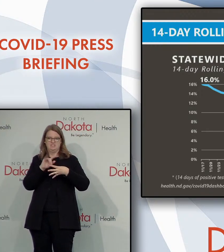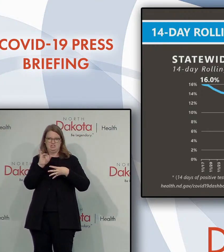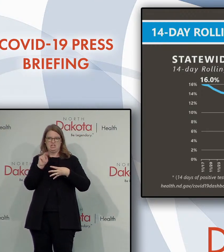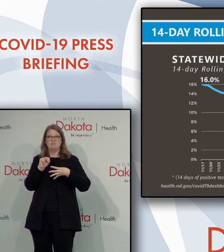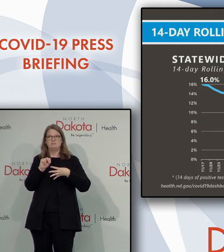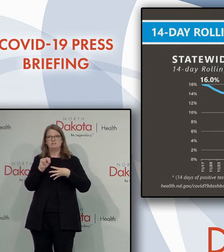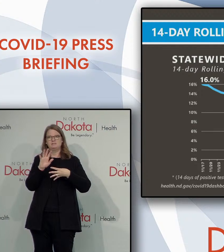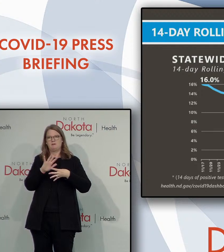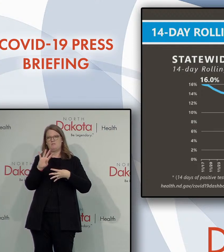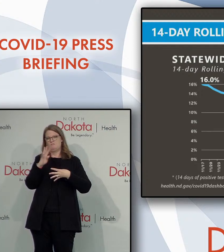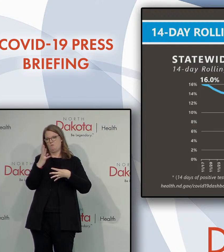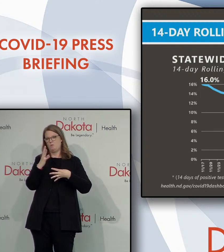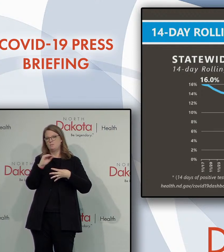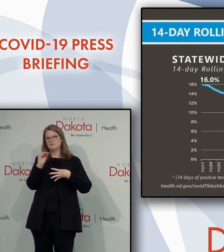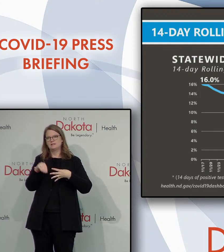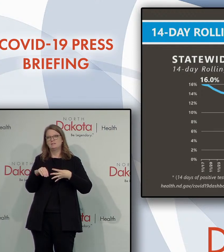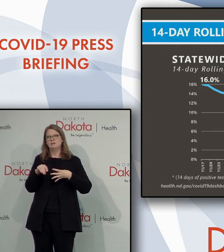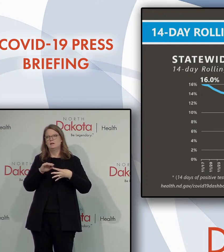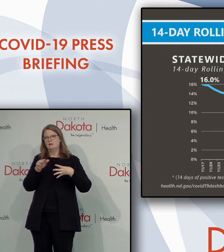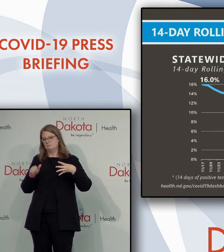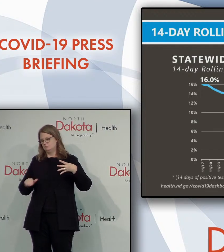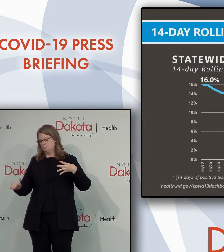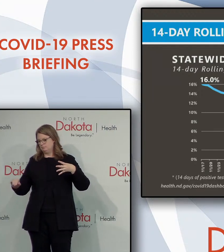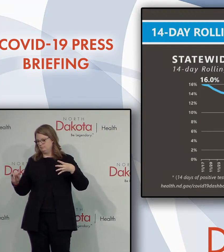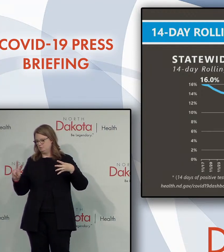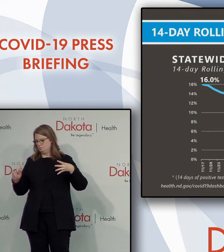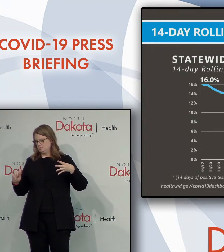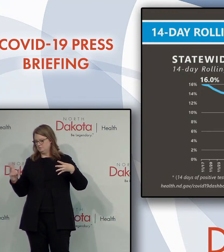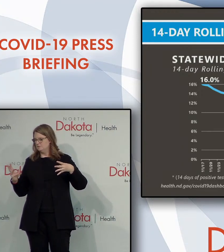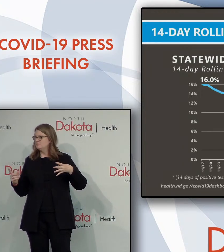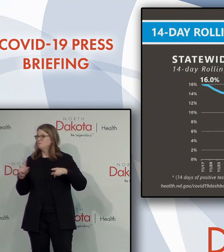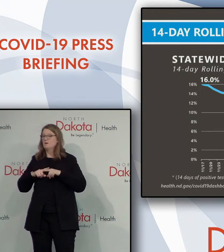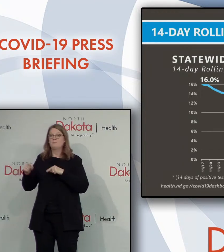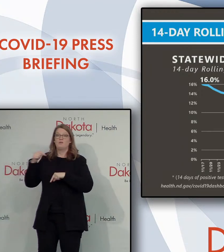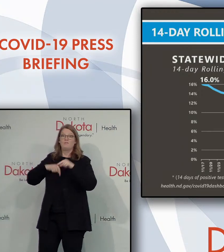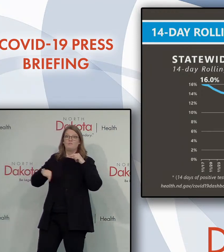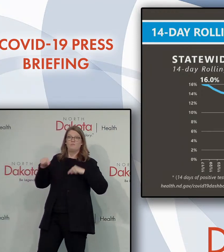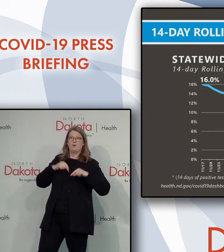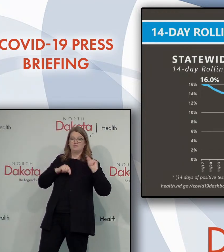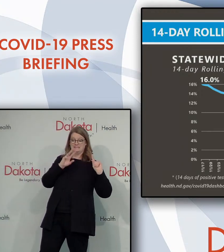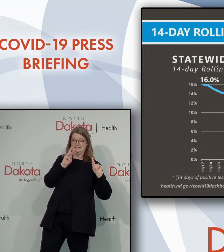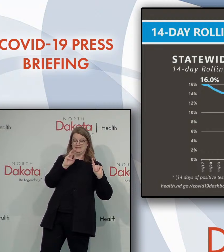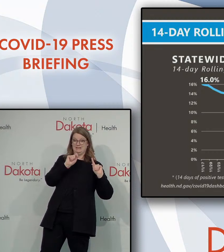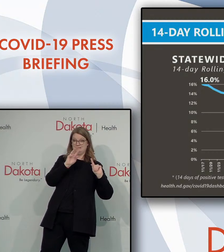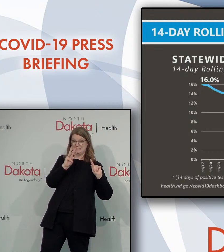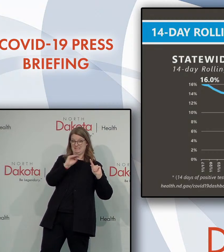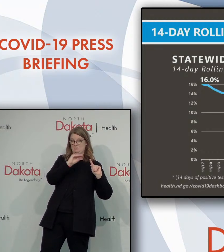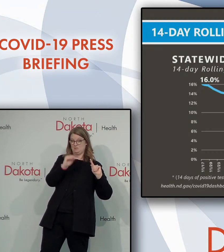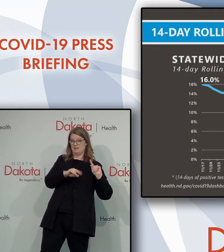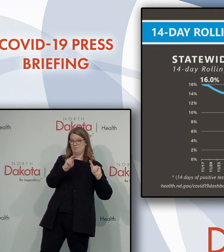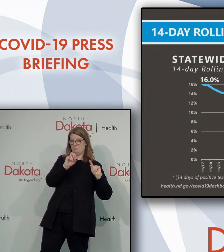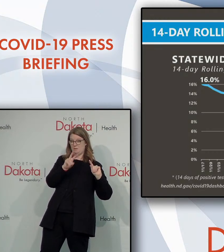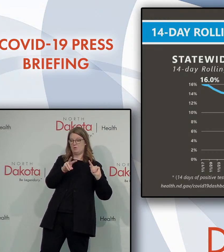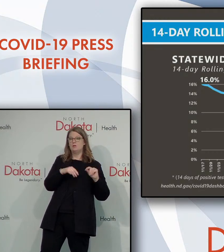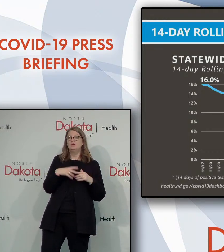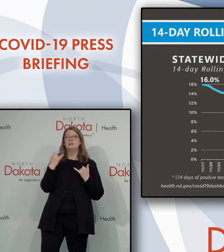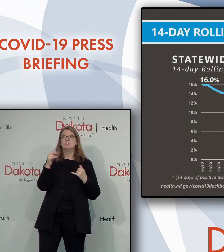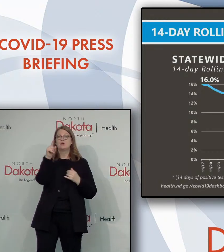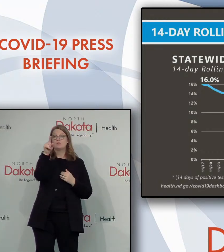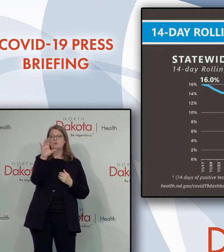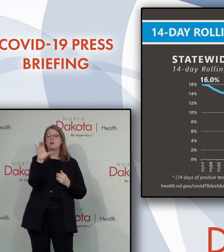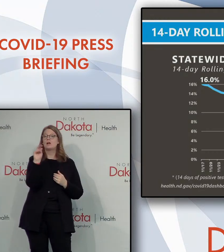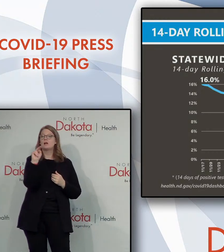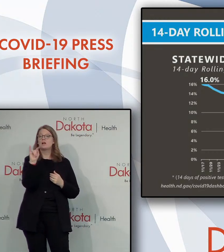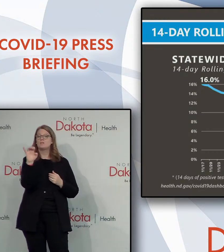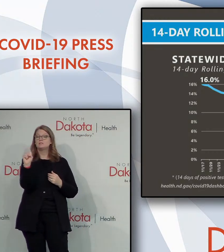of 16% back in November. When we take a look at the county data here, we can see